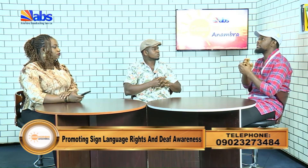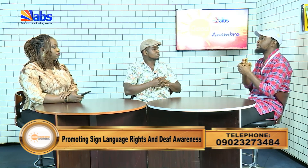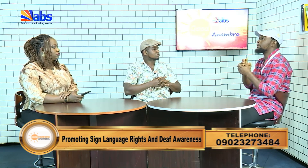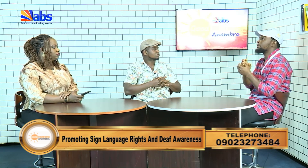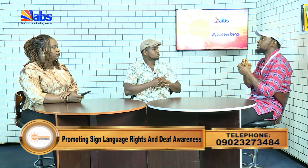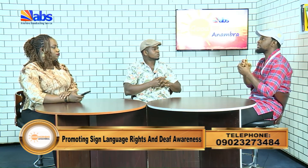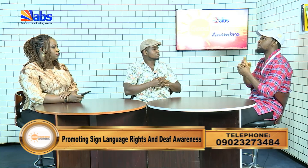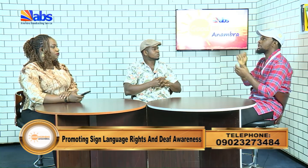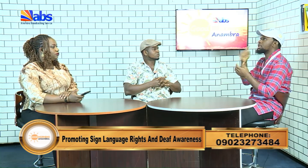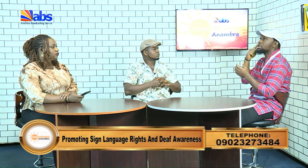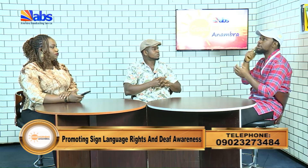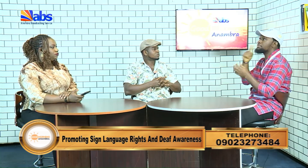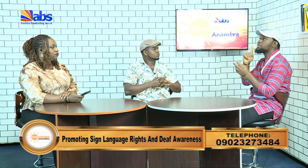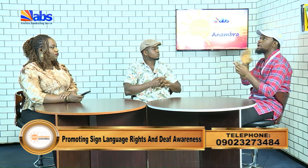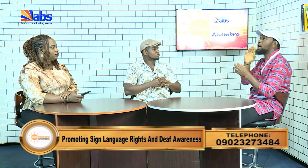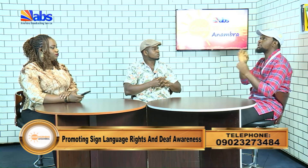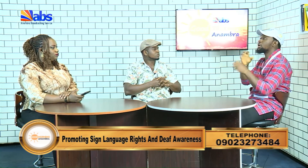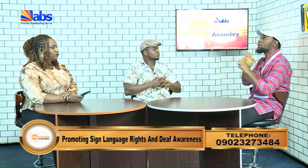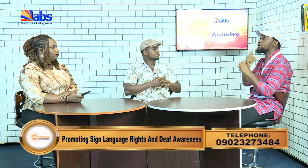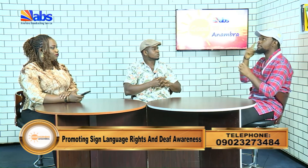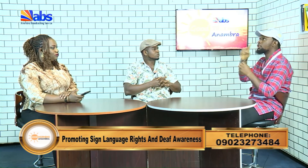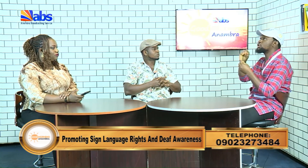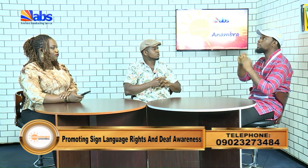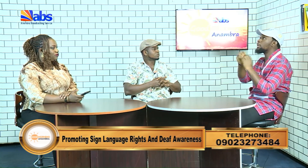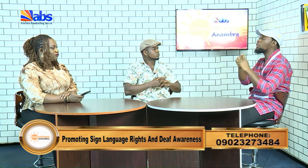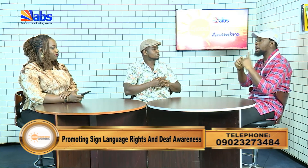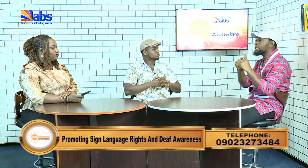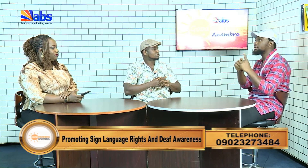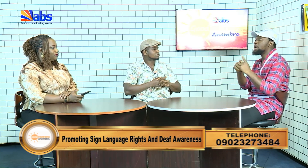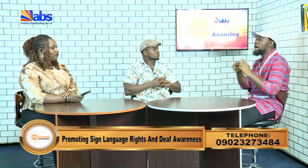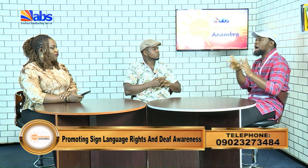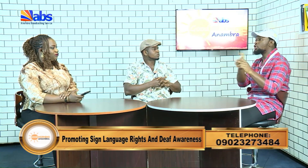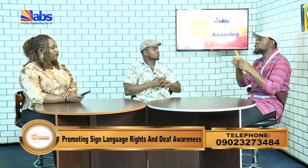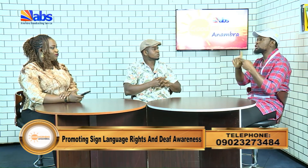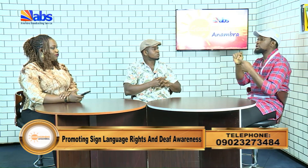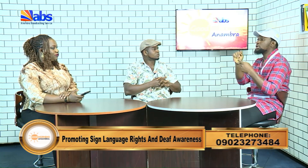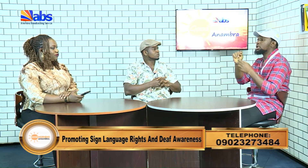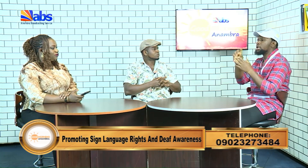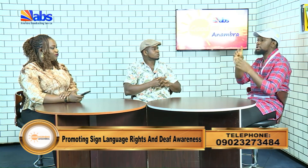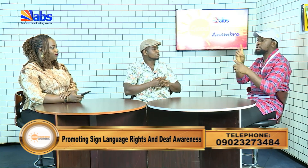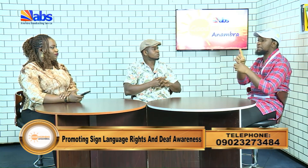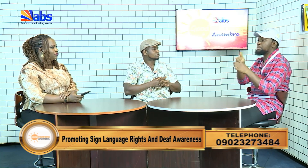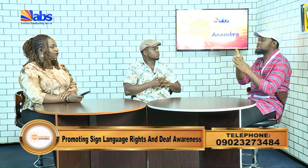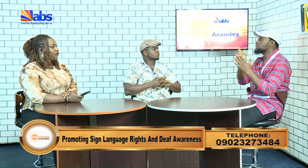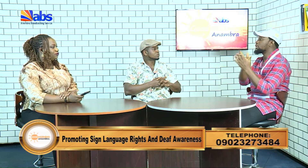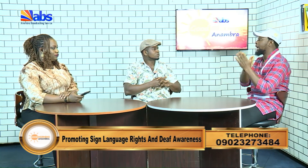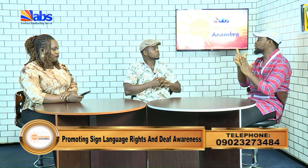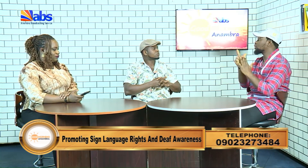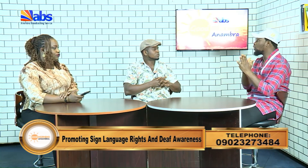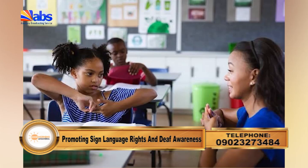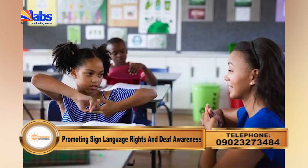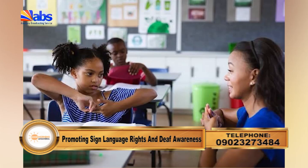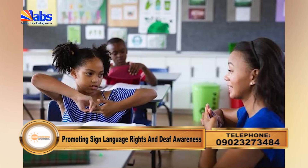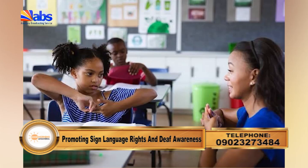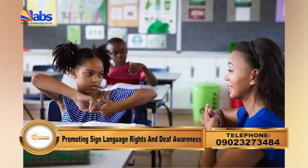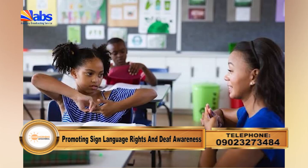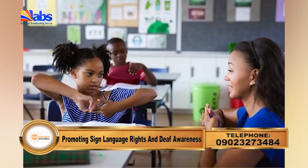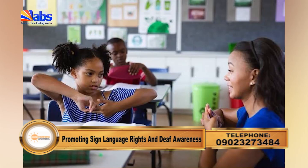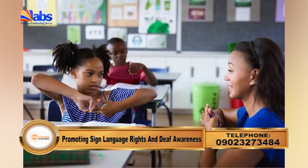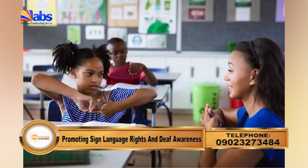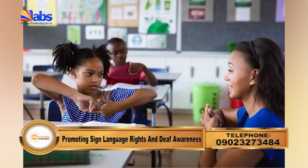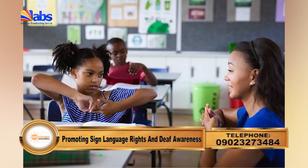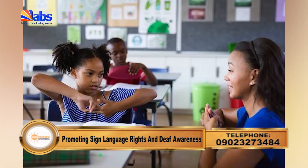right the deaf people are actually according for is number one, according to the disability rights law.